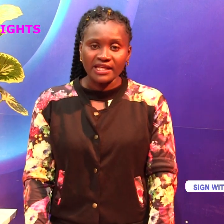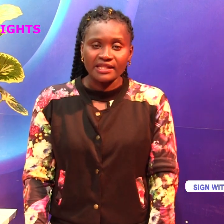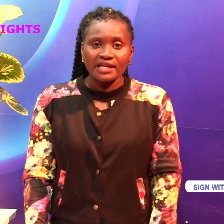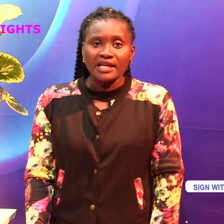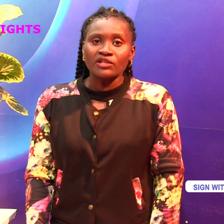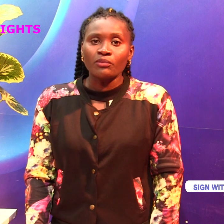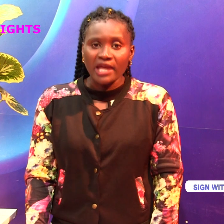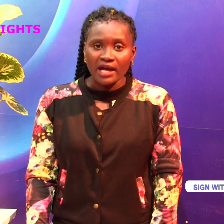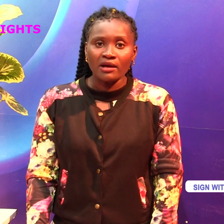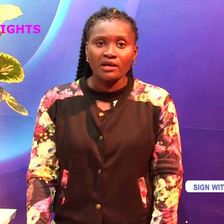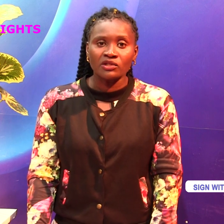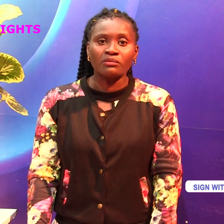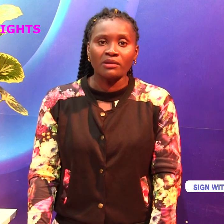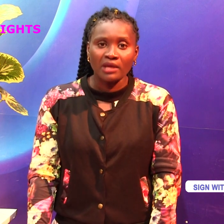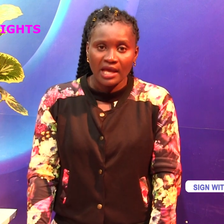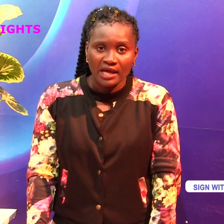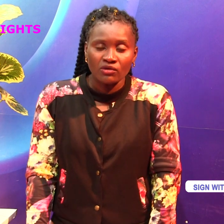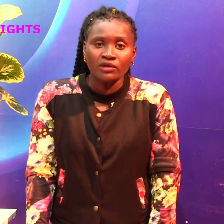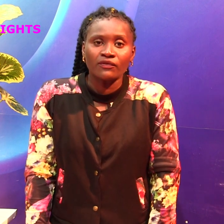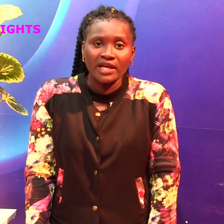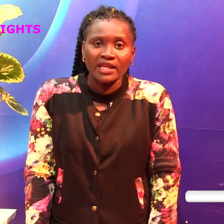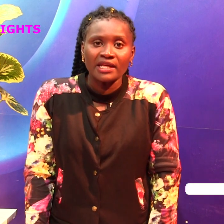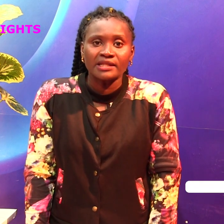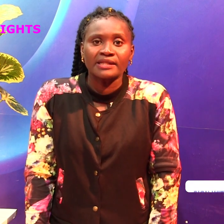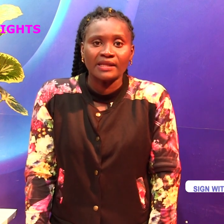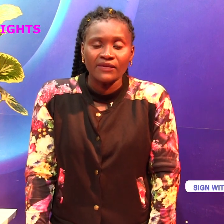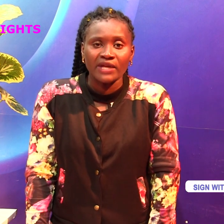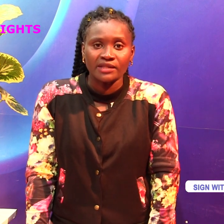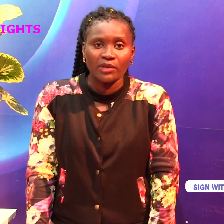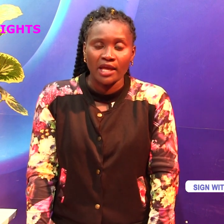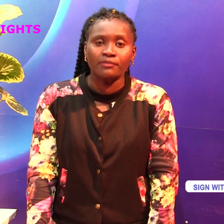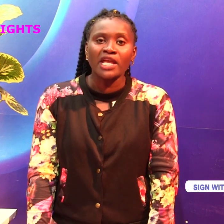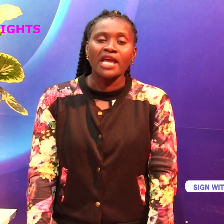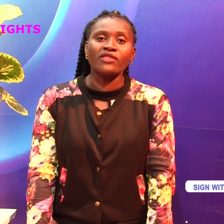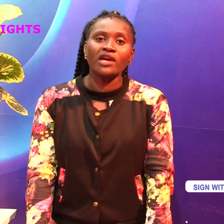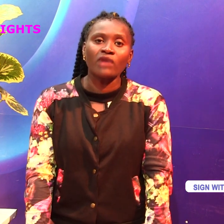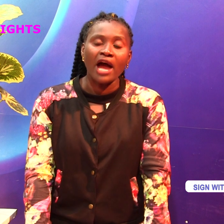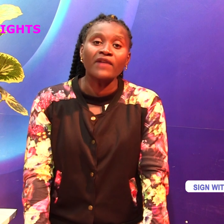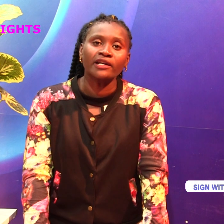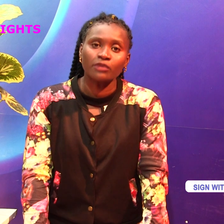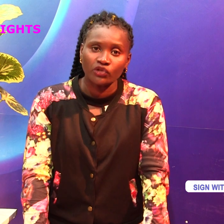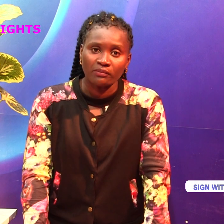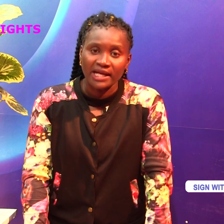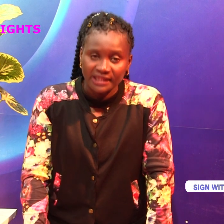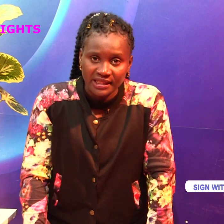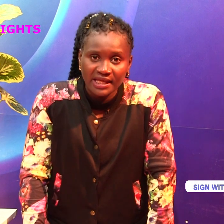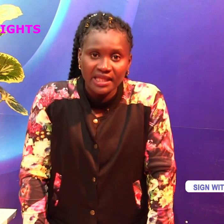Fridays. It will be aired on Friday, that is 7:30 p.m. And then we have a repeat on Monday, that